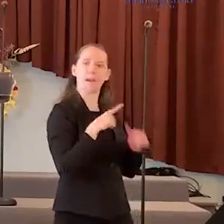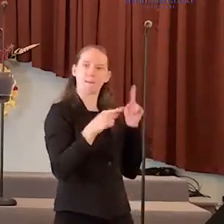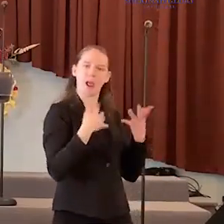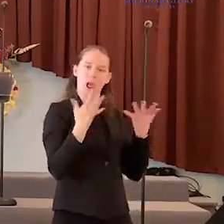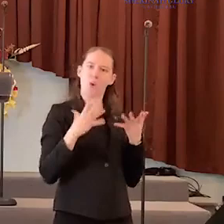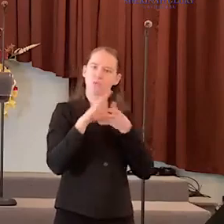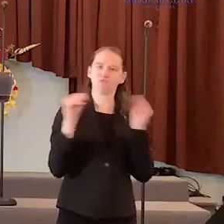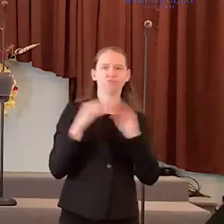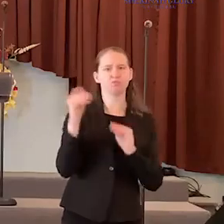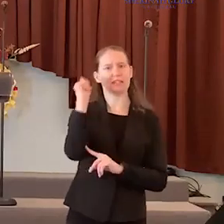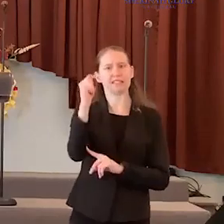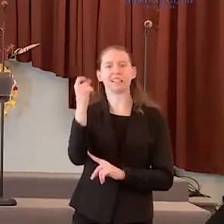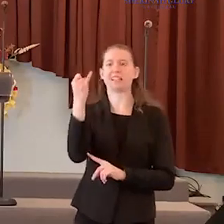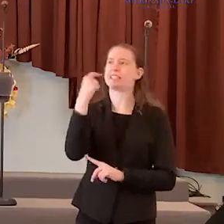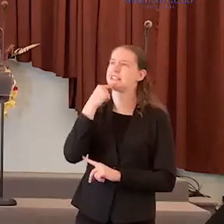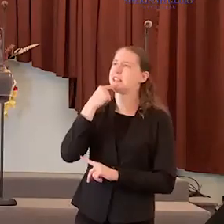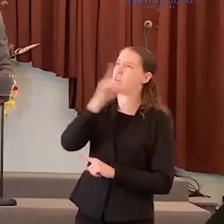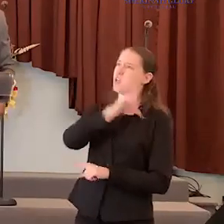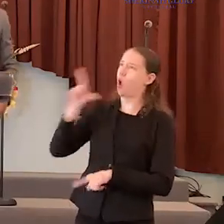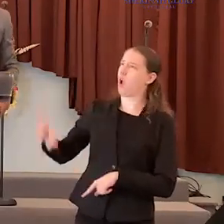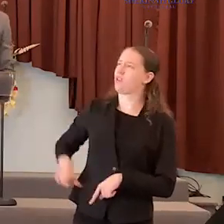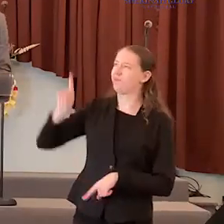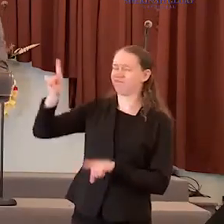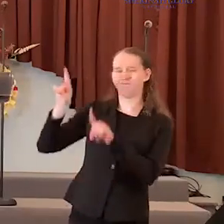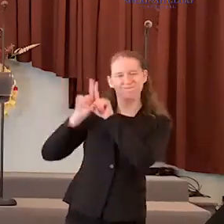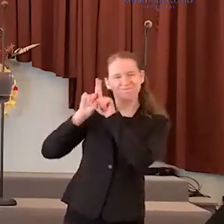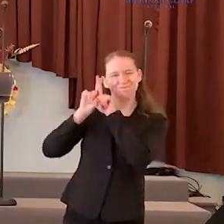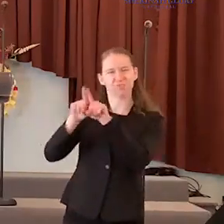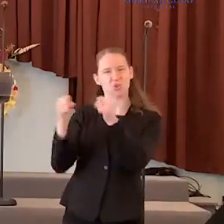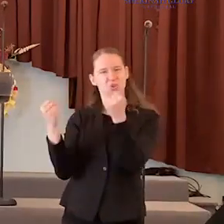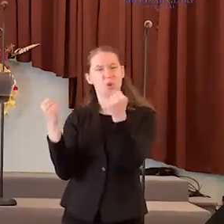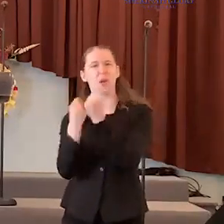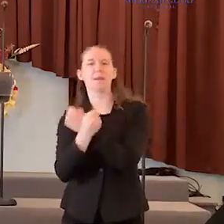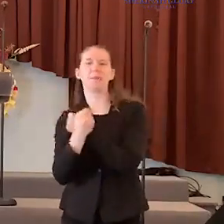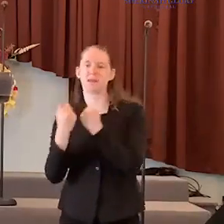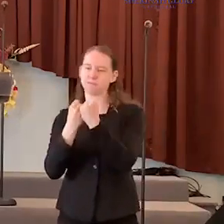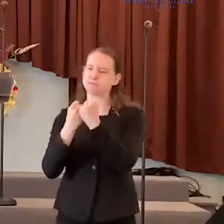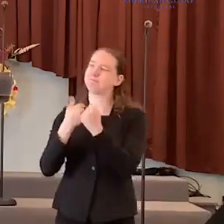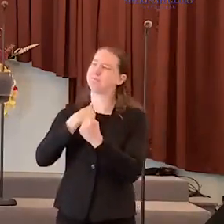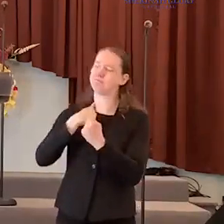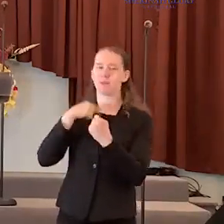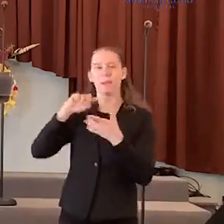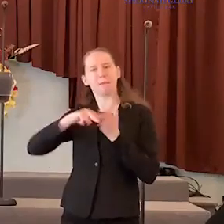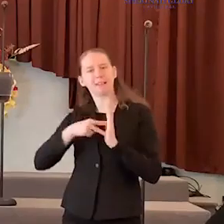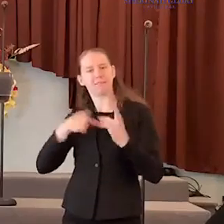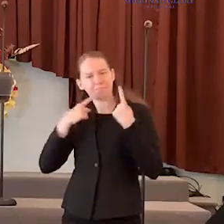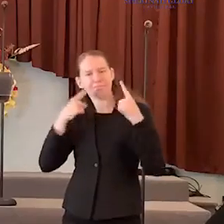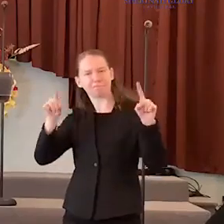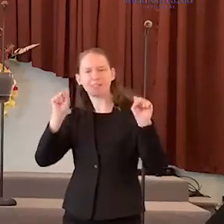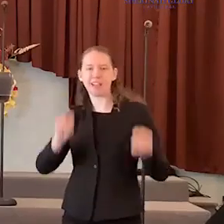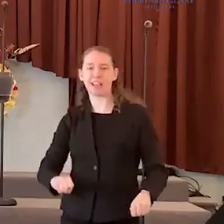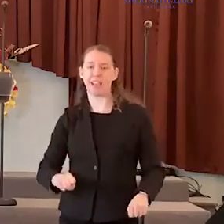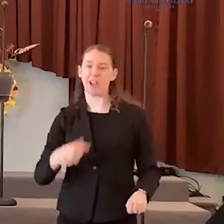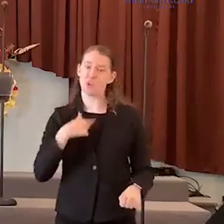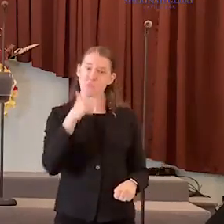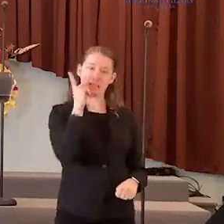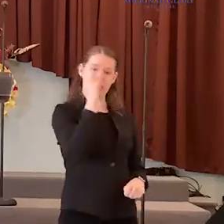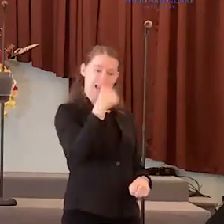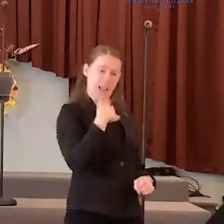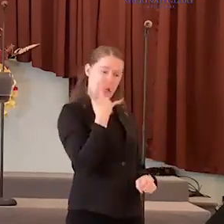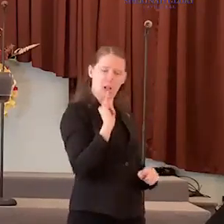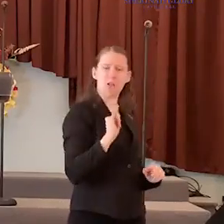testimony that if it had not been for the Lord who was on my side, where would I be? Don't assume my outward appearance,